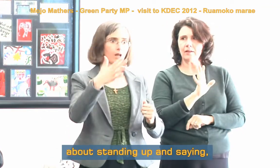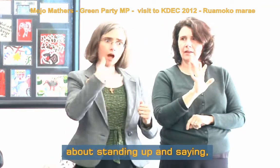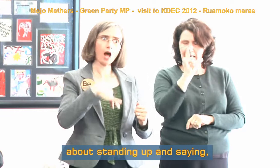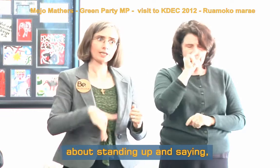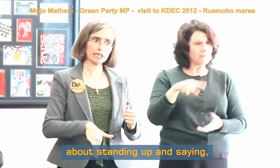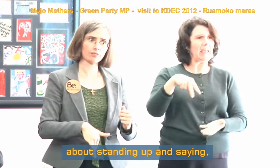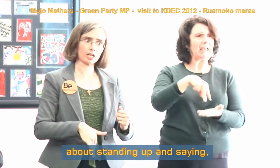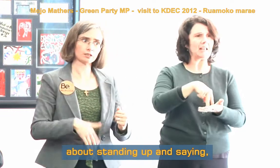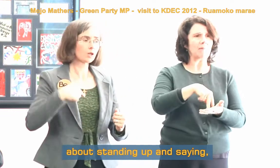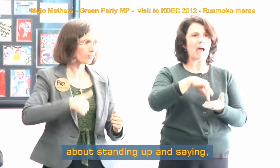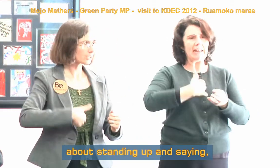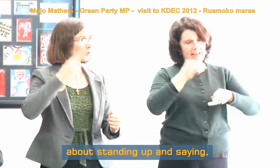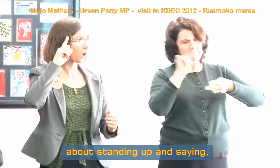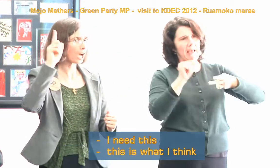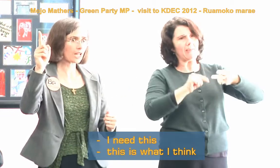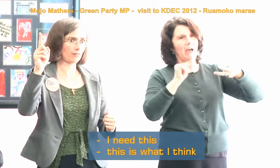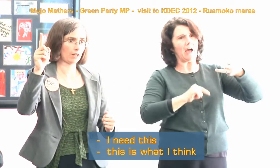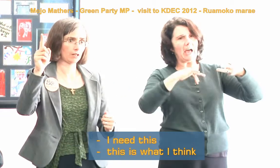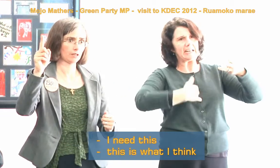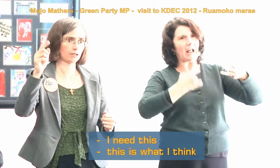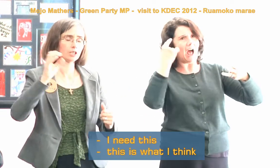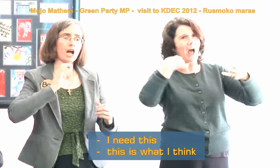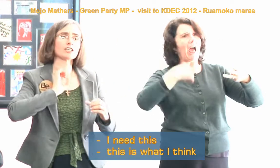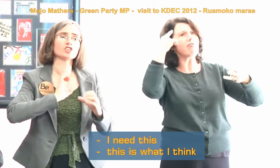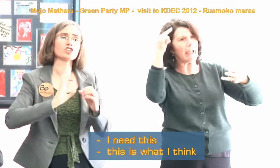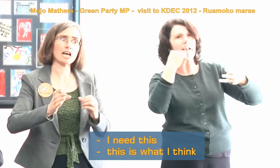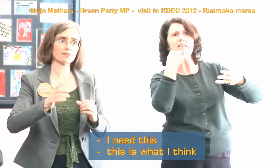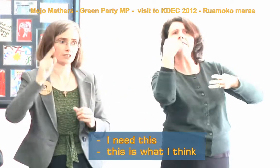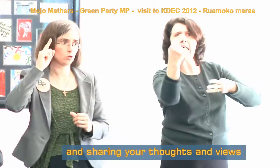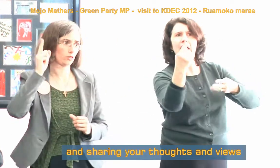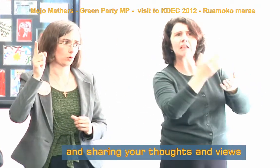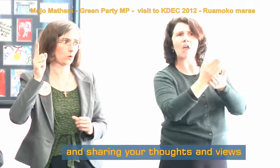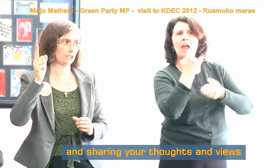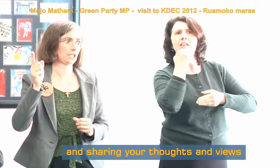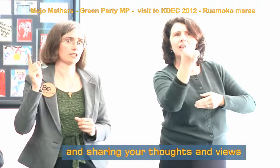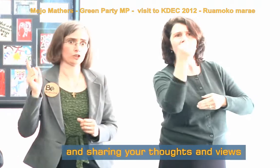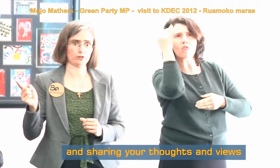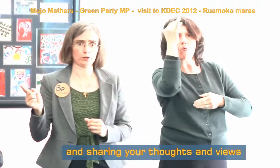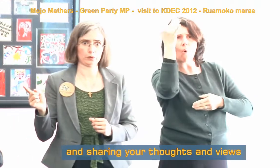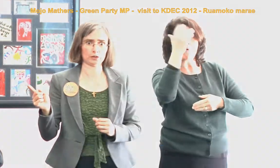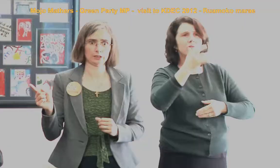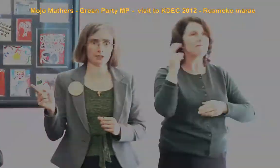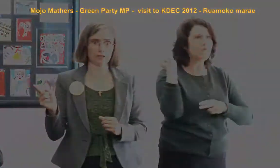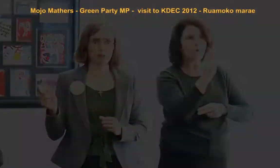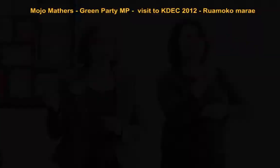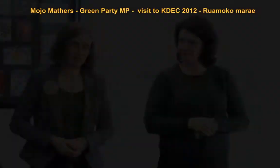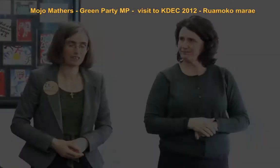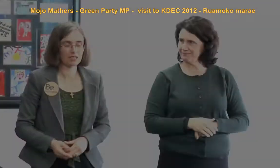saying, tell me this, this is what I think, and sharing your thoughts and your views.